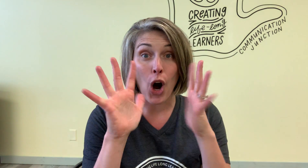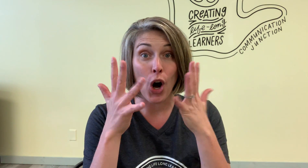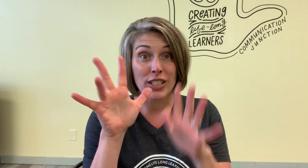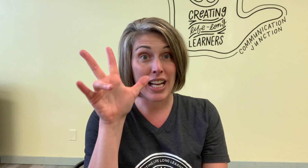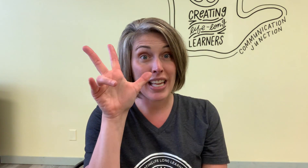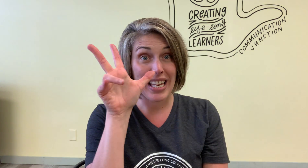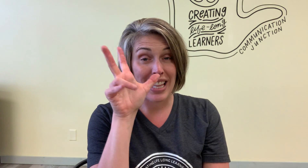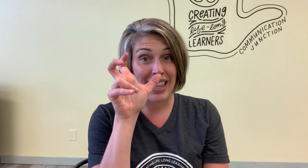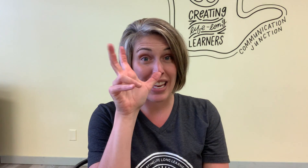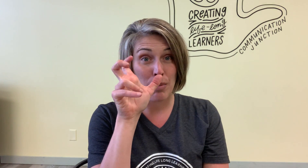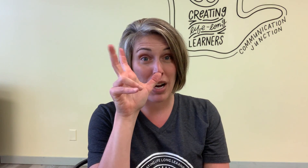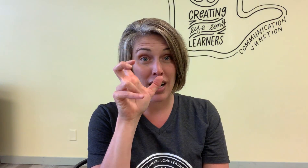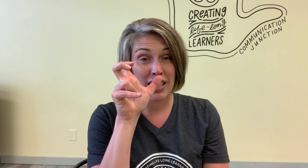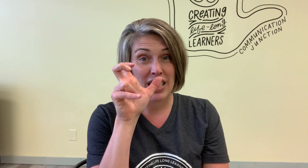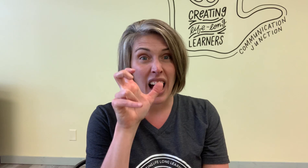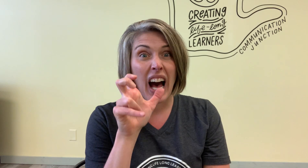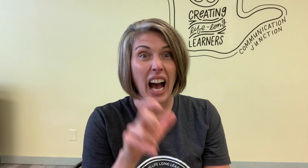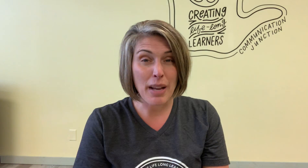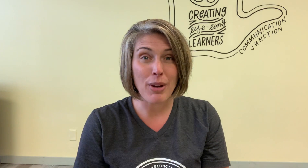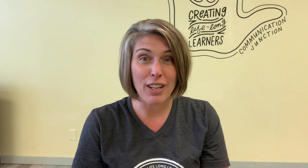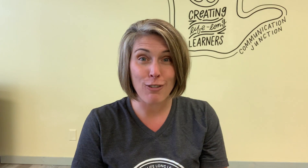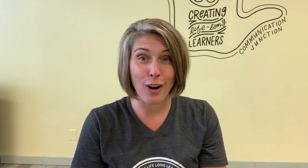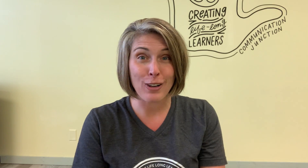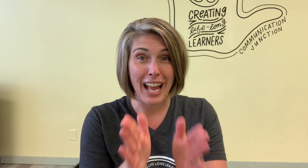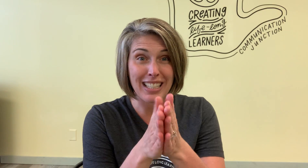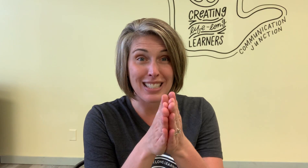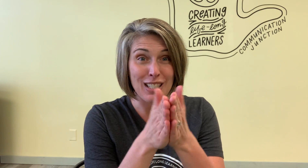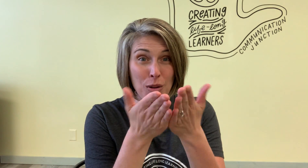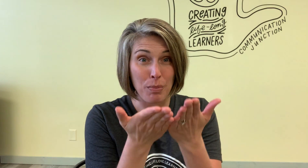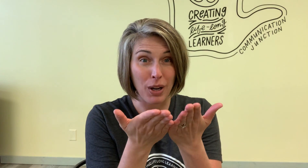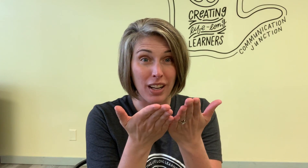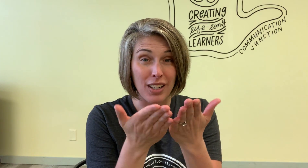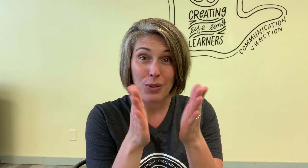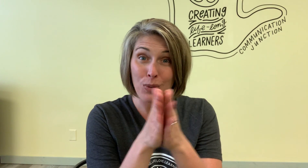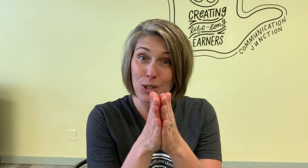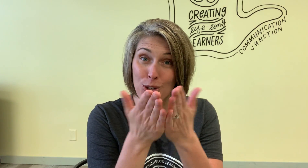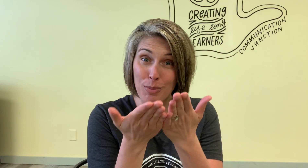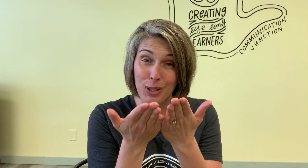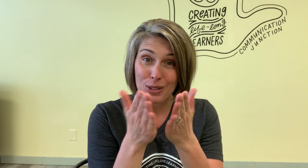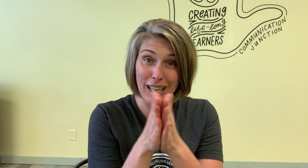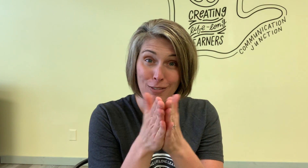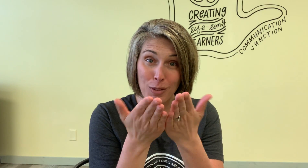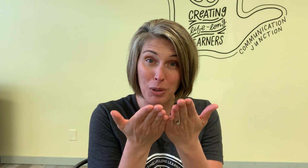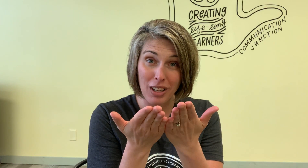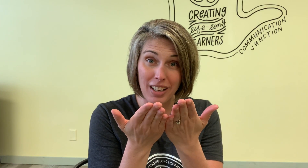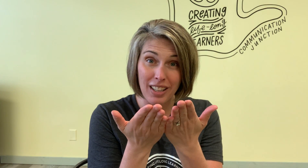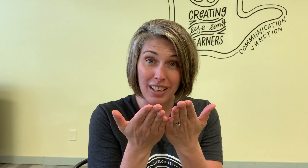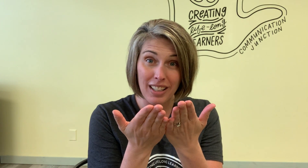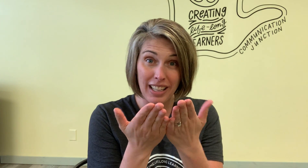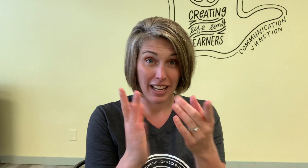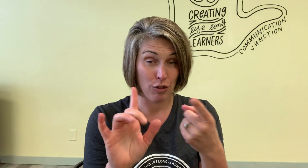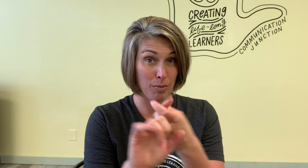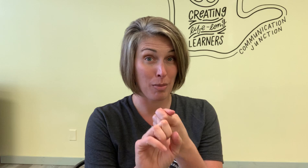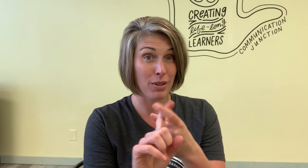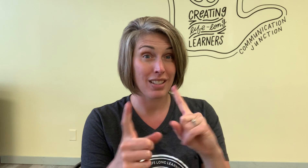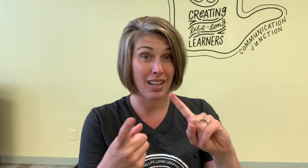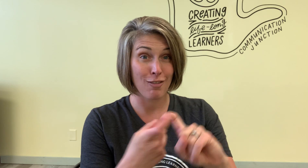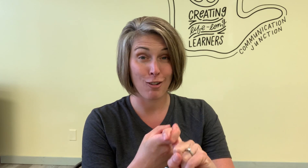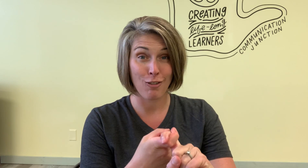all done, ladybugs? I'm ready for our next book. Will you show me your sign for book? And remember that sign for